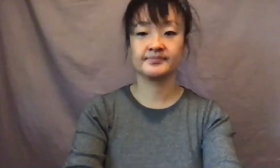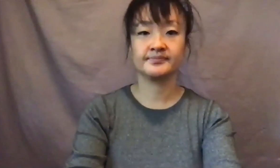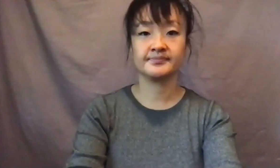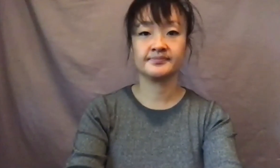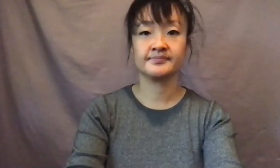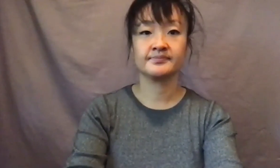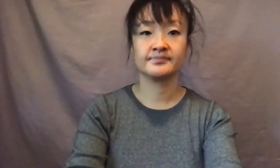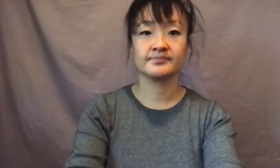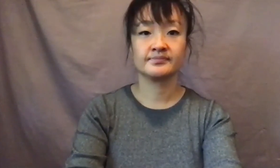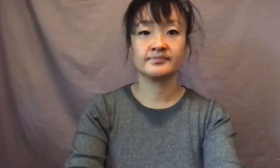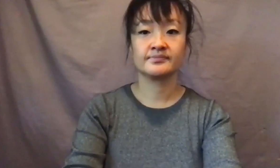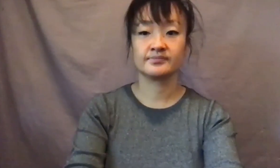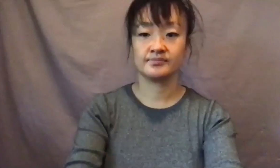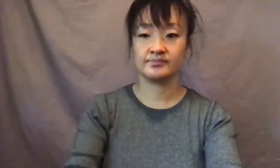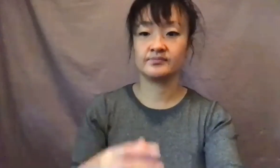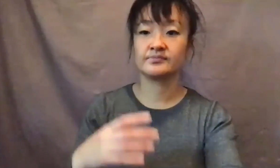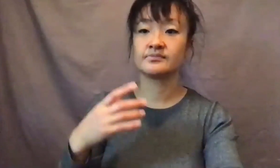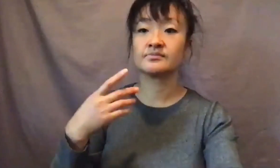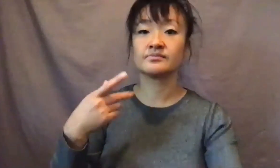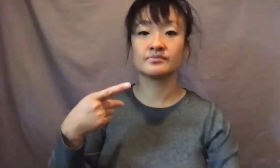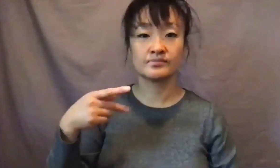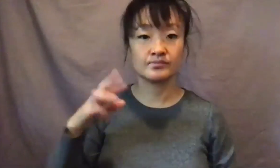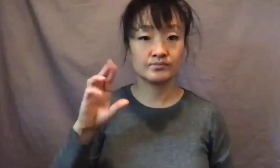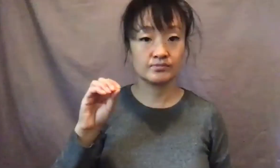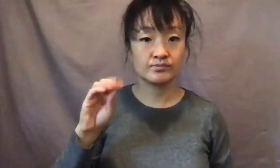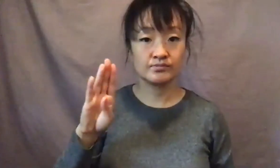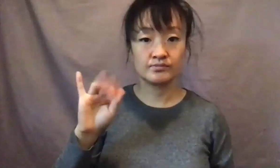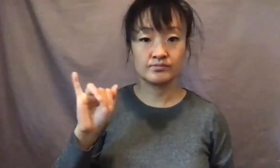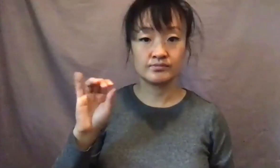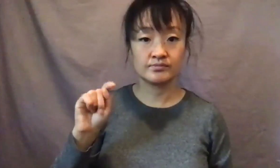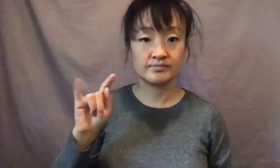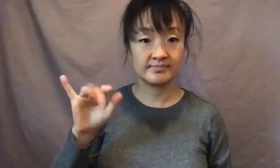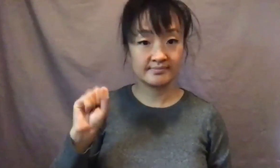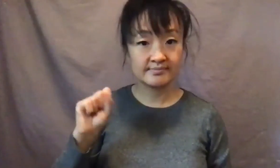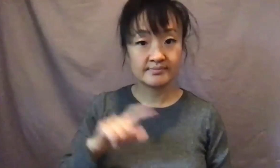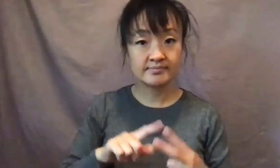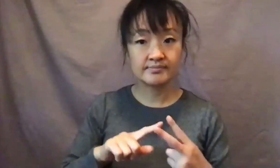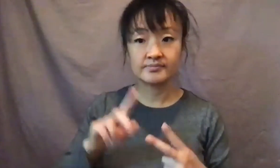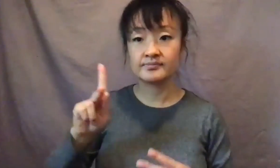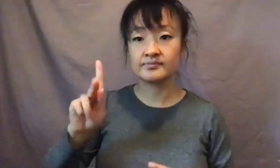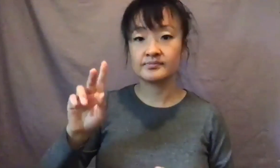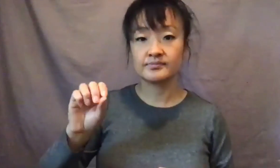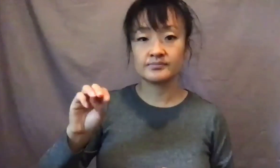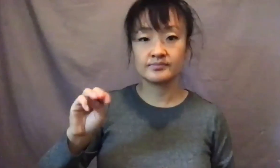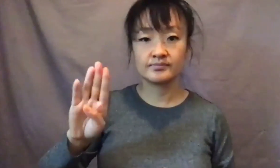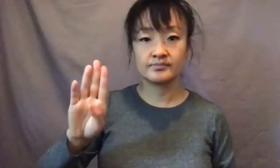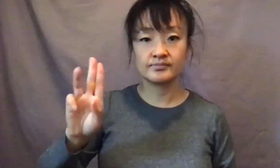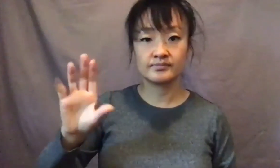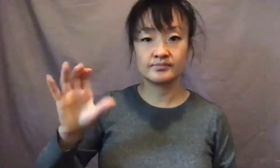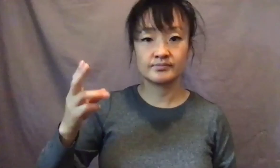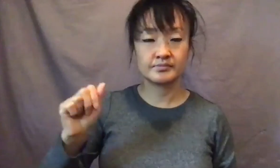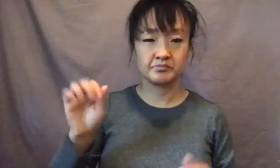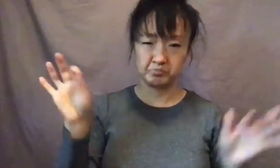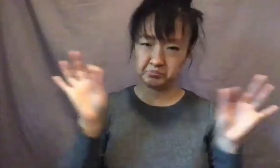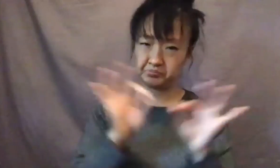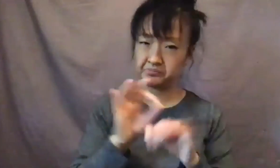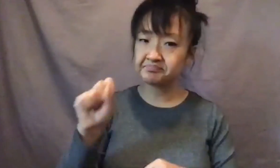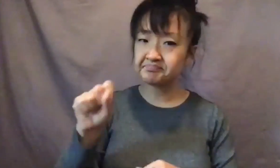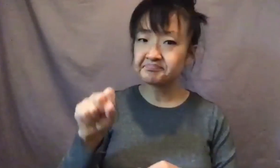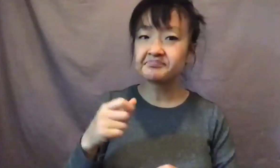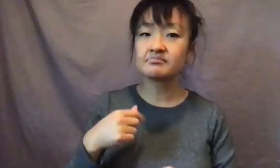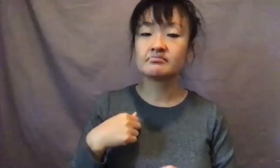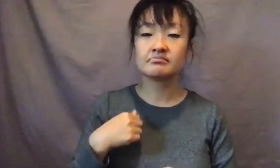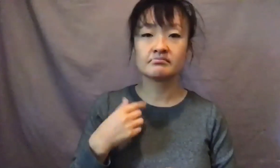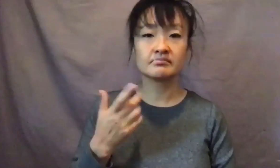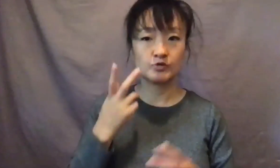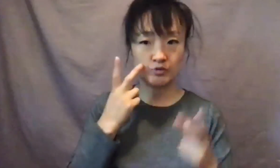Thoughts on probiotics and kombucha. I think probiotics are really important. I think that a lot of what we're seeing and